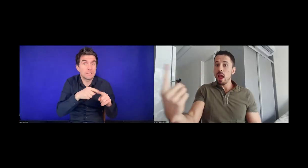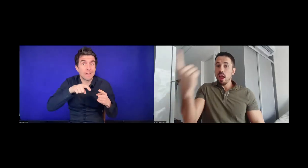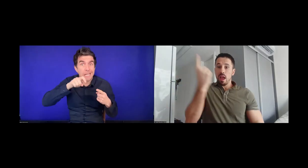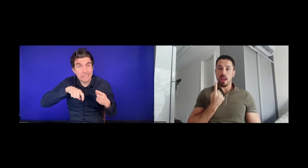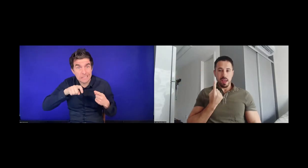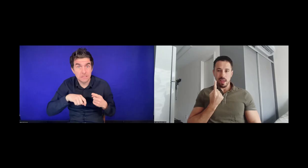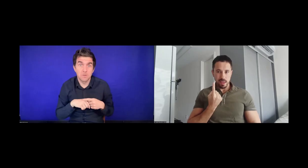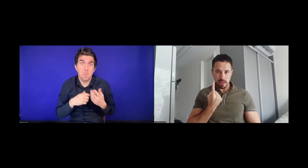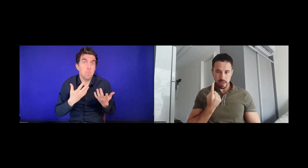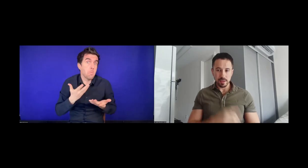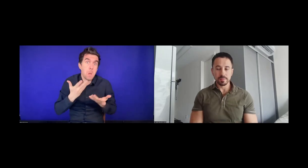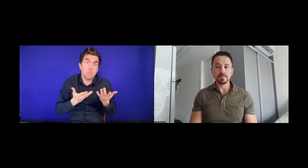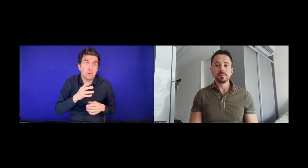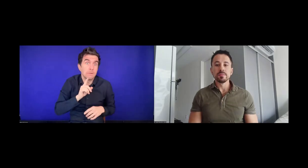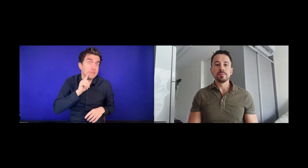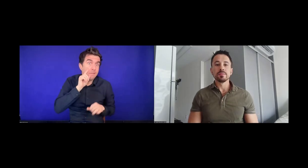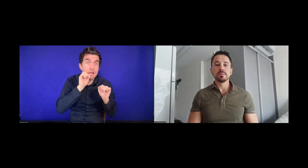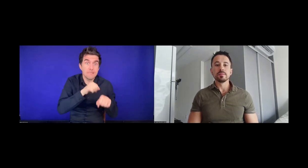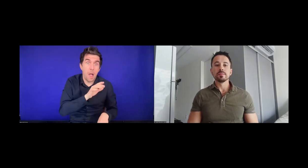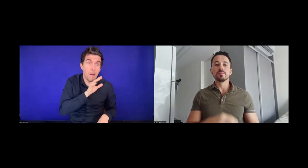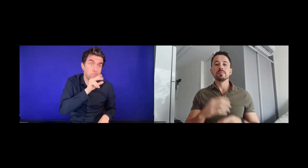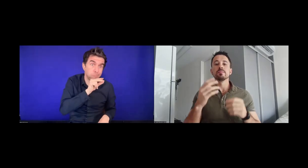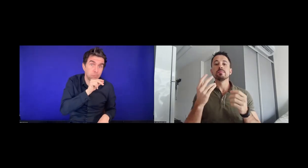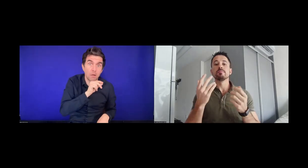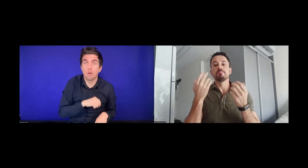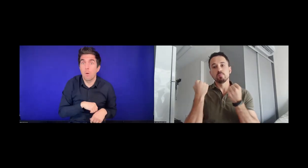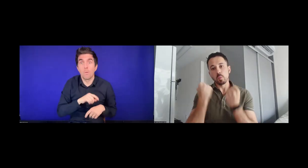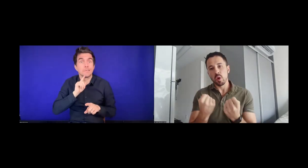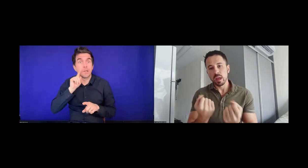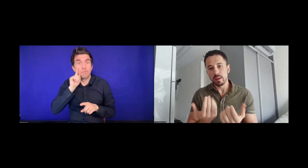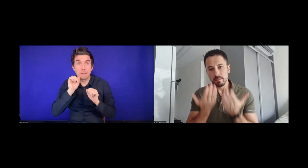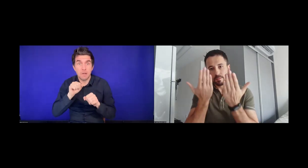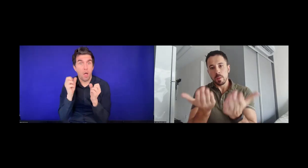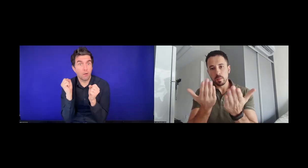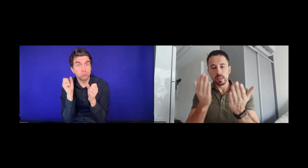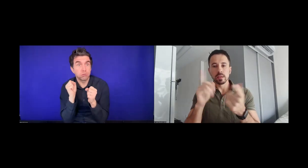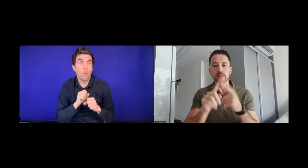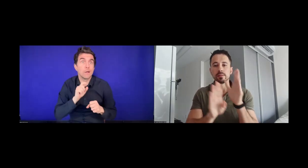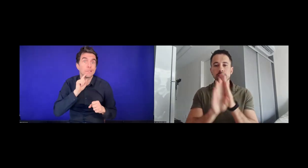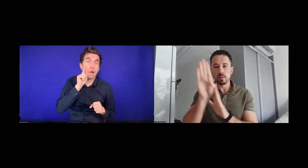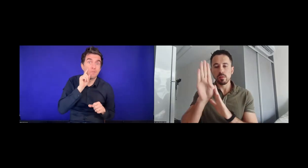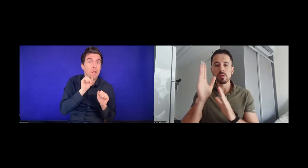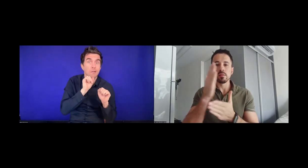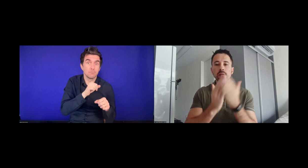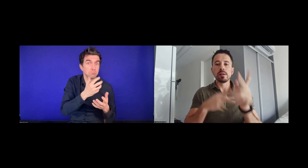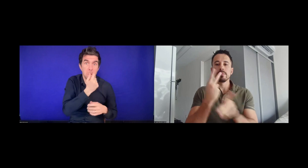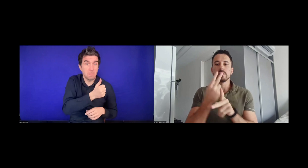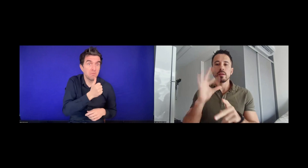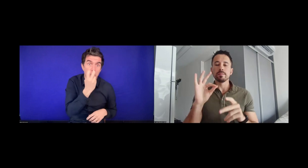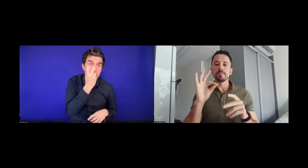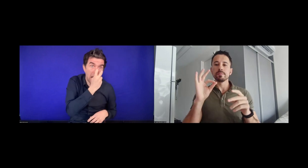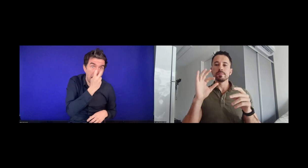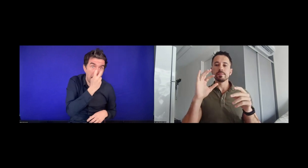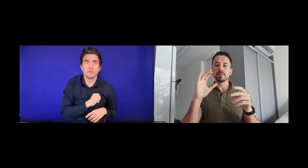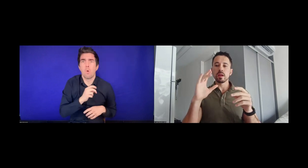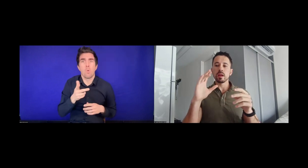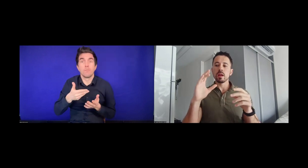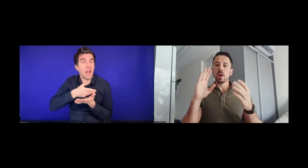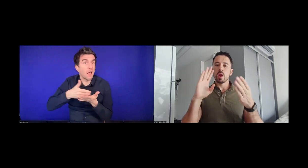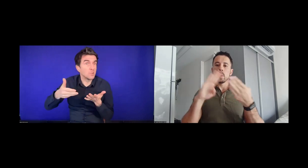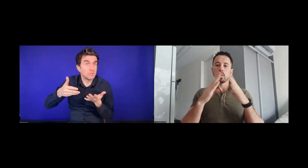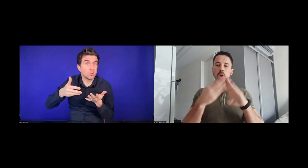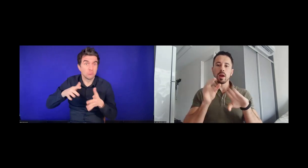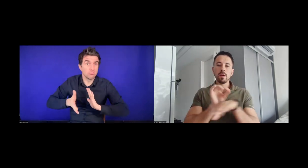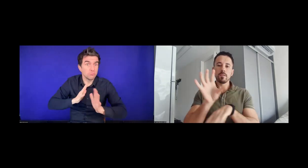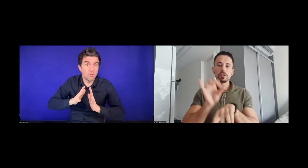deaf women in the community as a whole, not just picking one to base an entire amount of resource on. So heavily recommend developing some